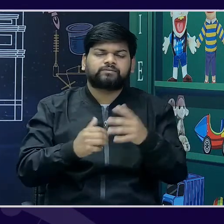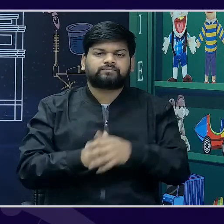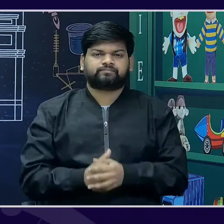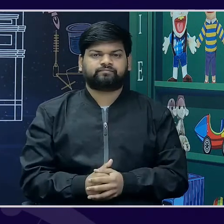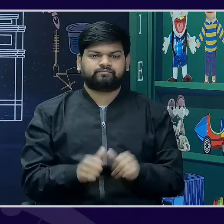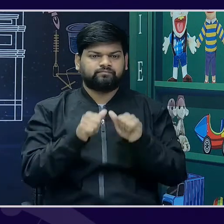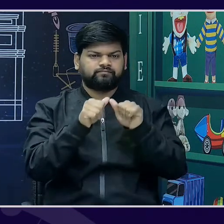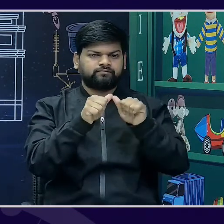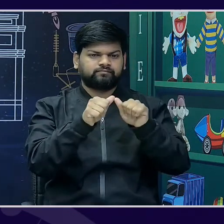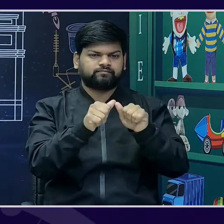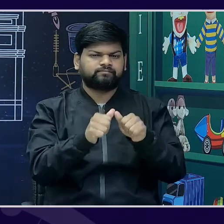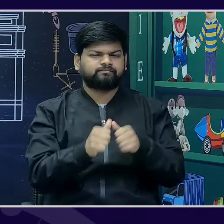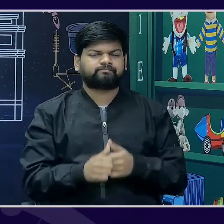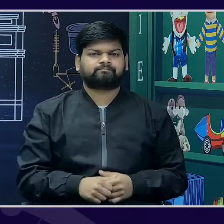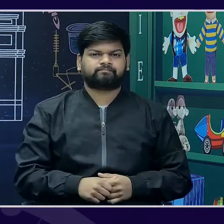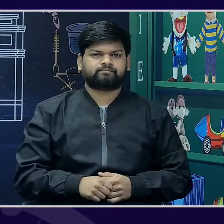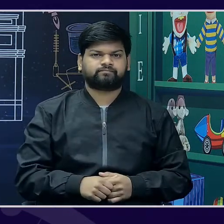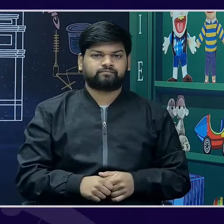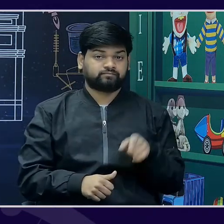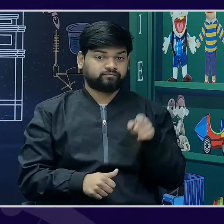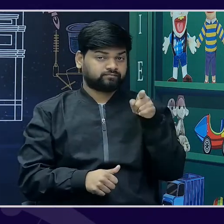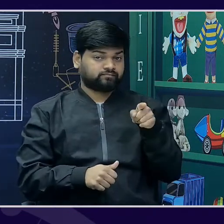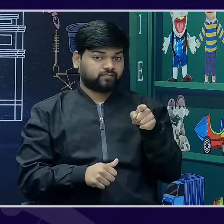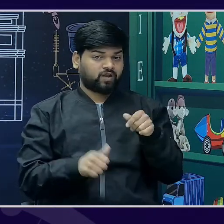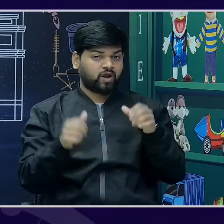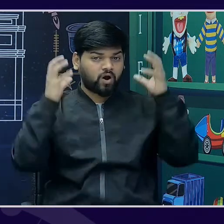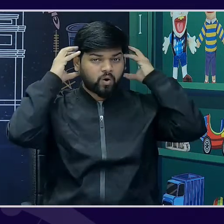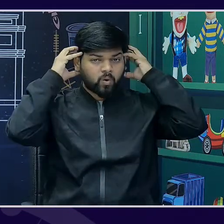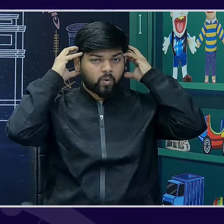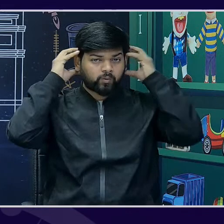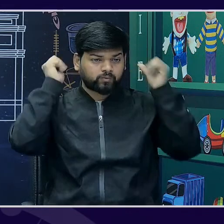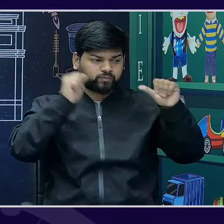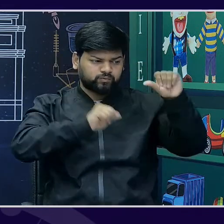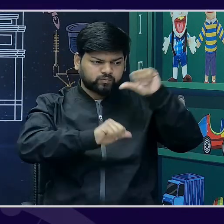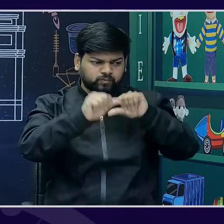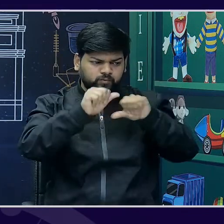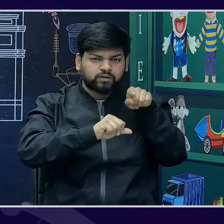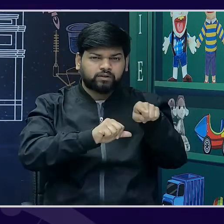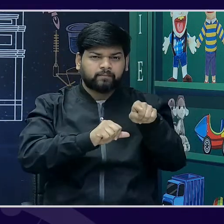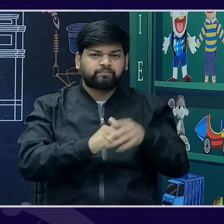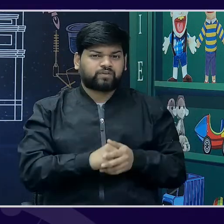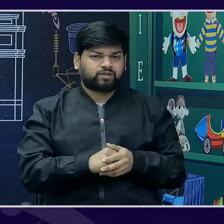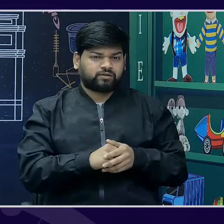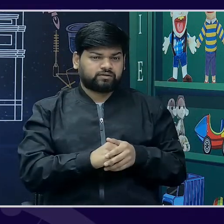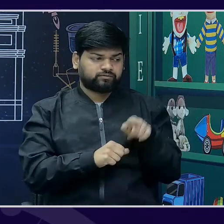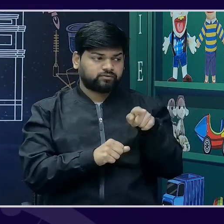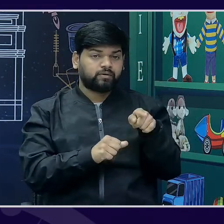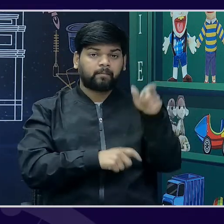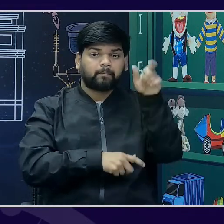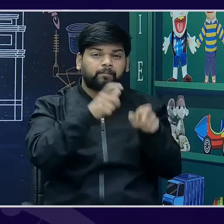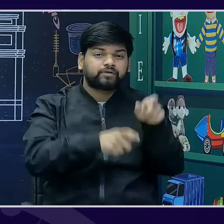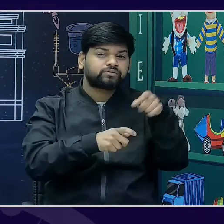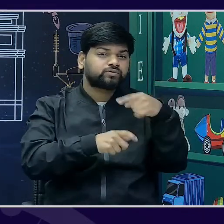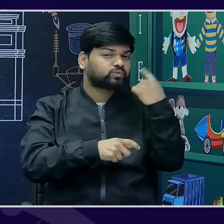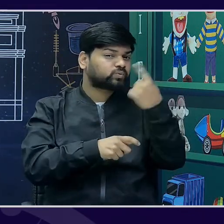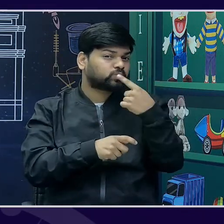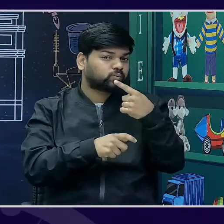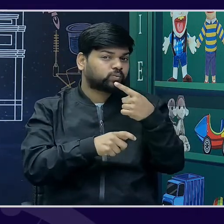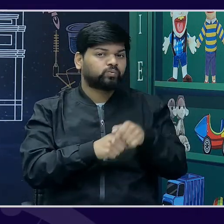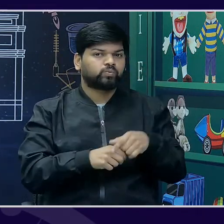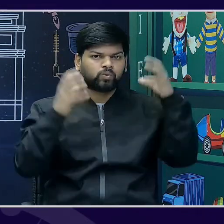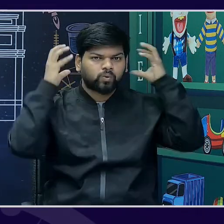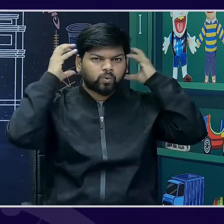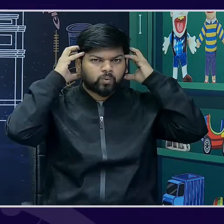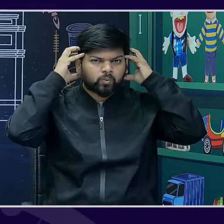Basically, audiology is the science of hearing, and people who study the science of hearing is audiology. In